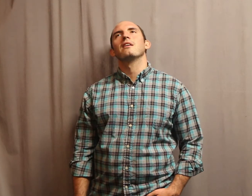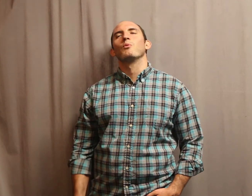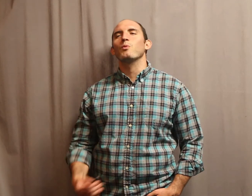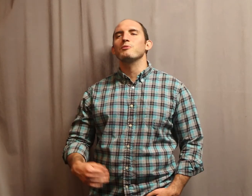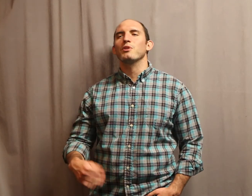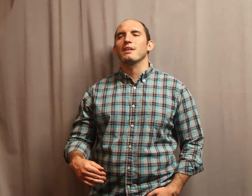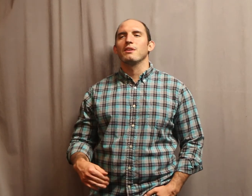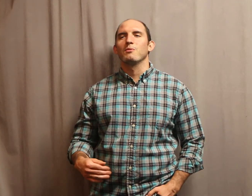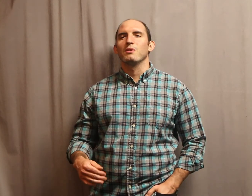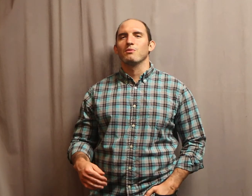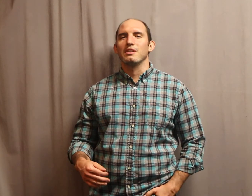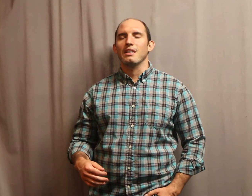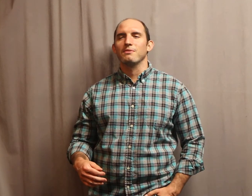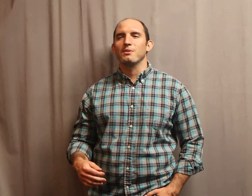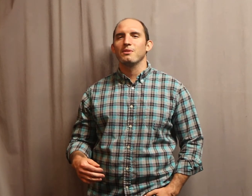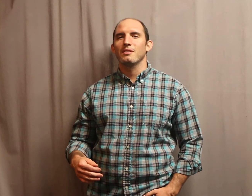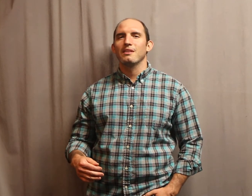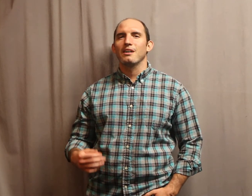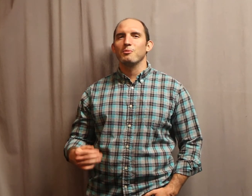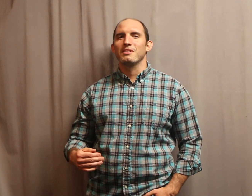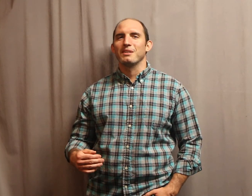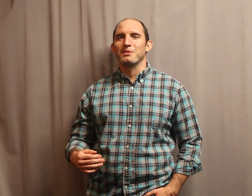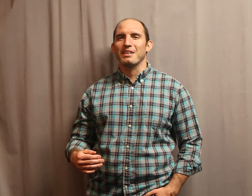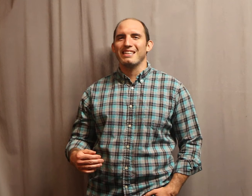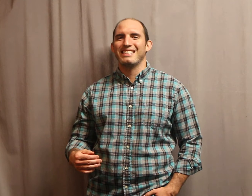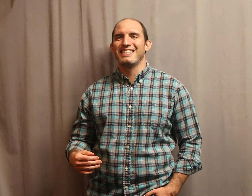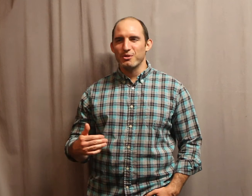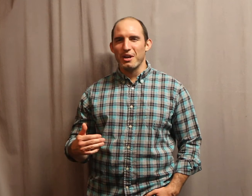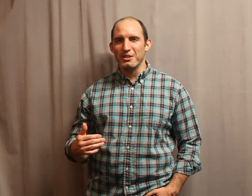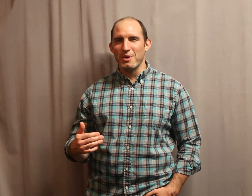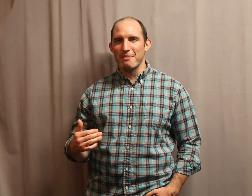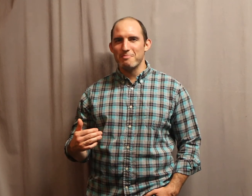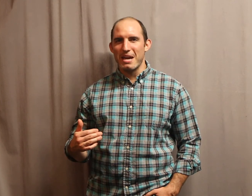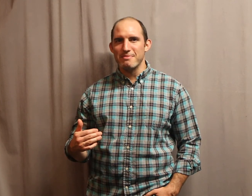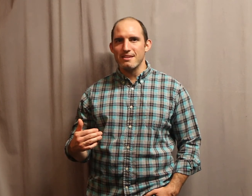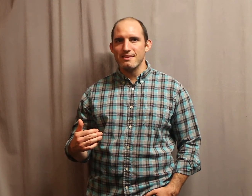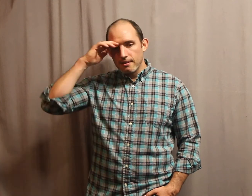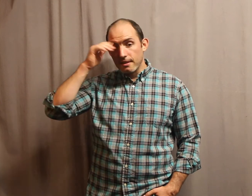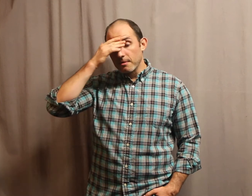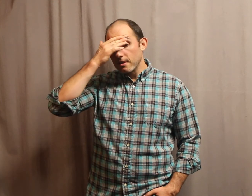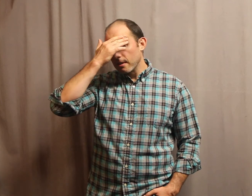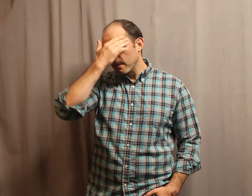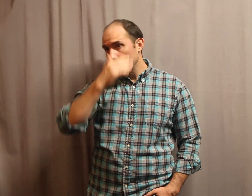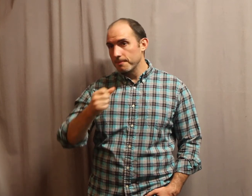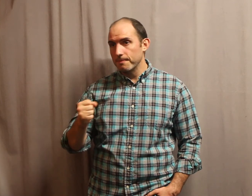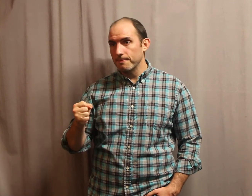We're whispering out here and we don't really have to. I hope it sounds okay. I'm trying not to wake up a baby. Anyway. Okay. You're gonna stop it.